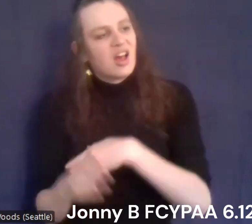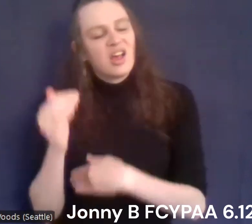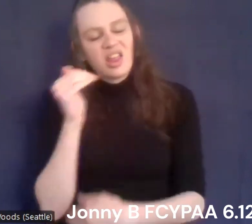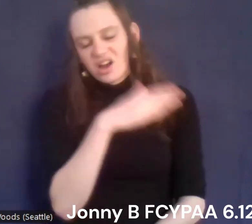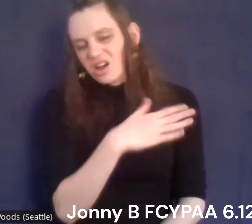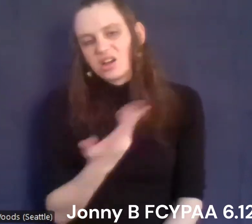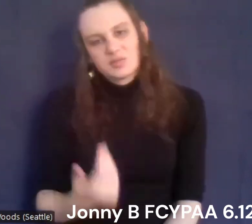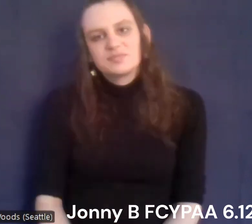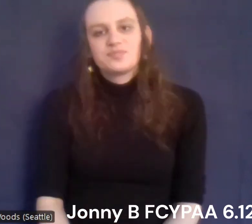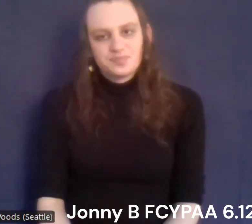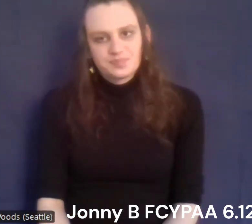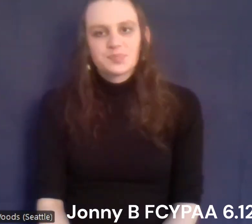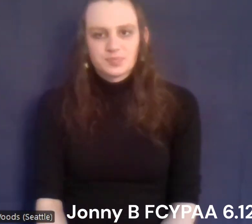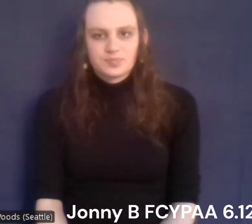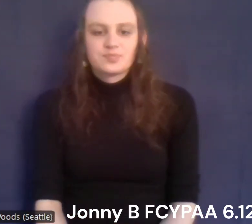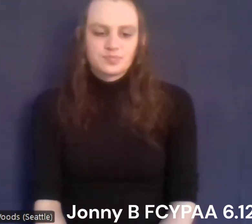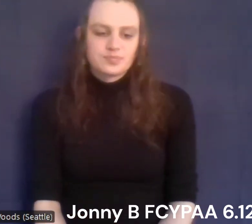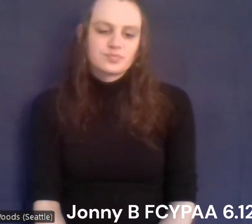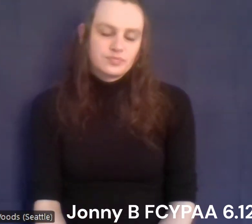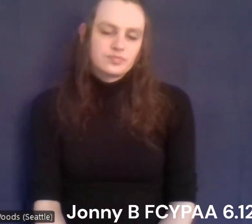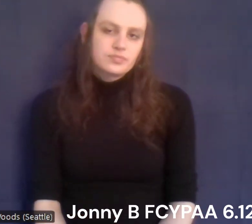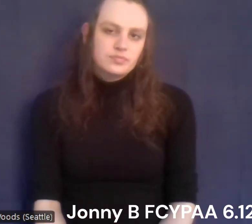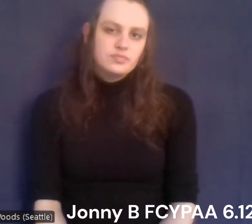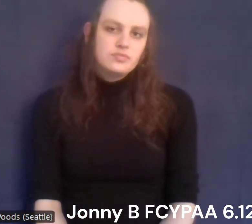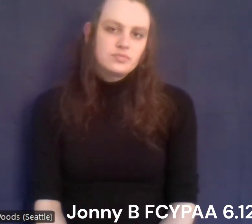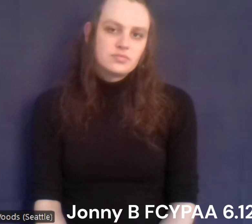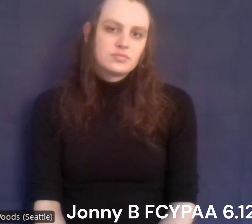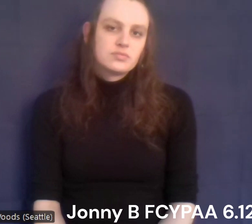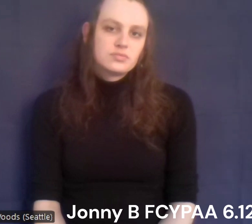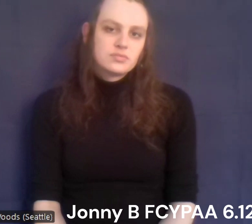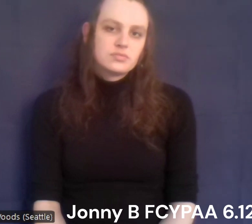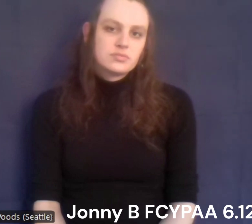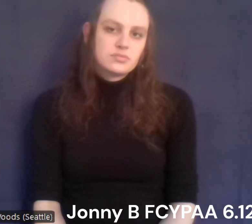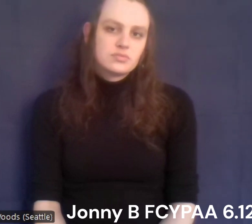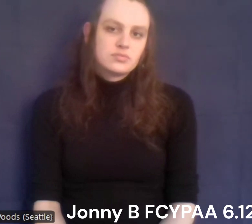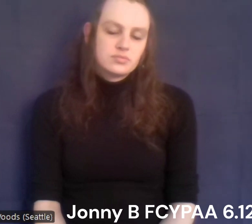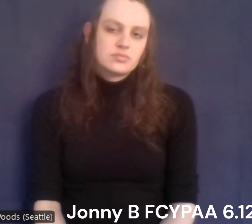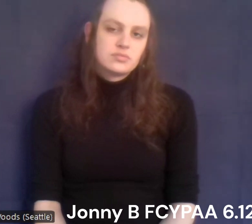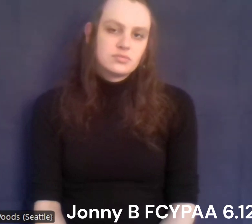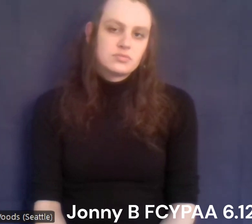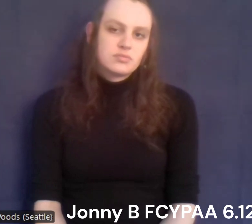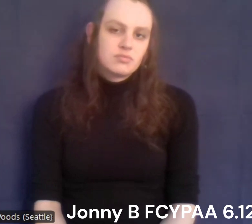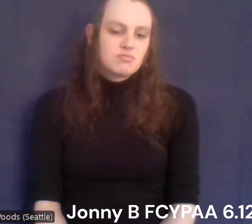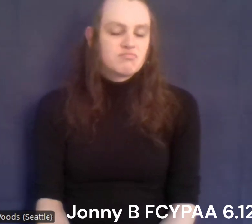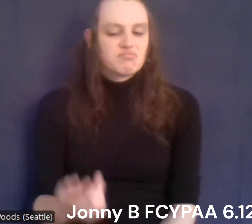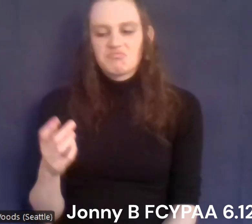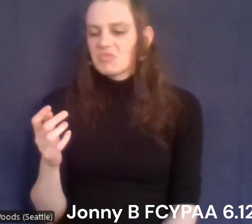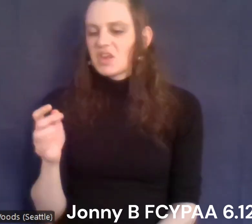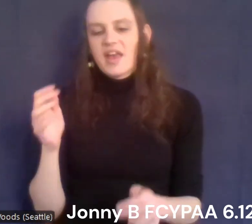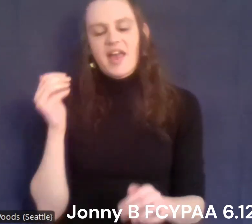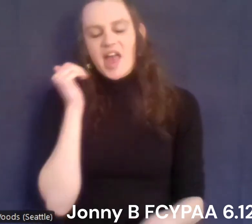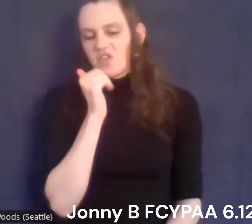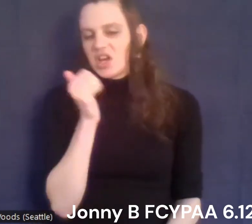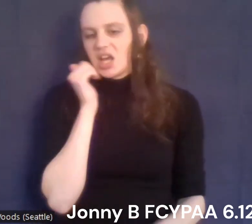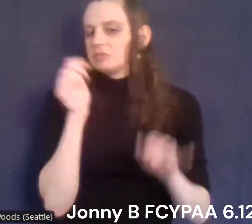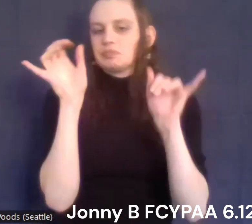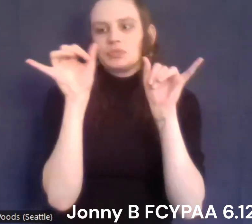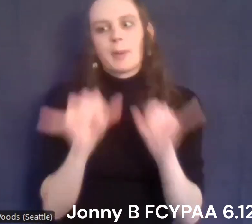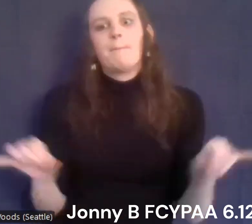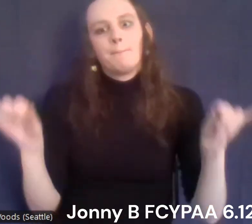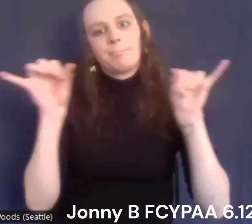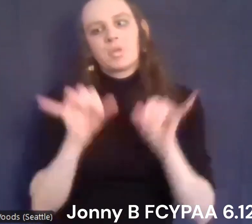uh, from the day or the week before. And yeah, just the Groundhog's Day of waking up the next morning